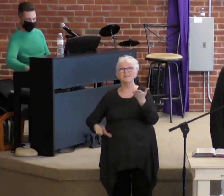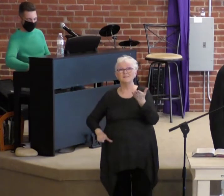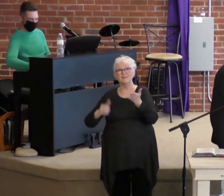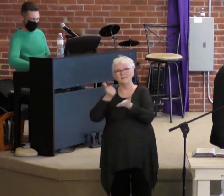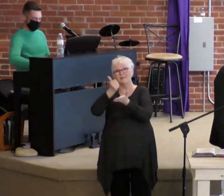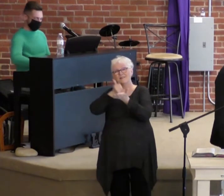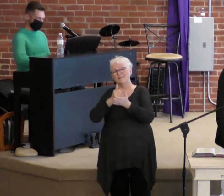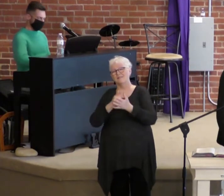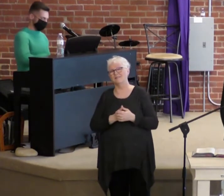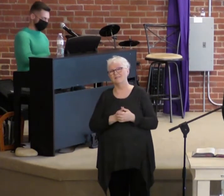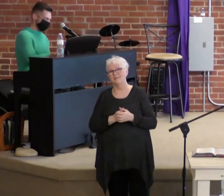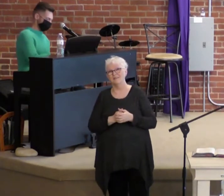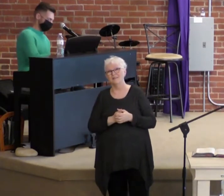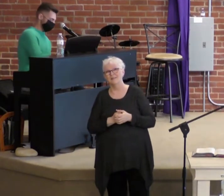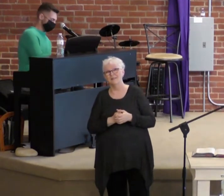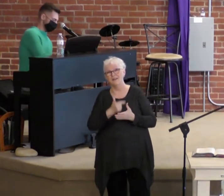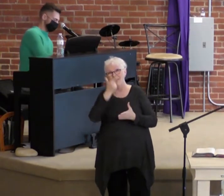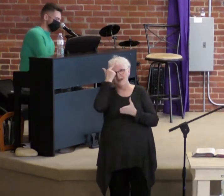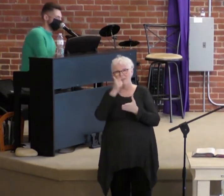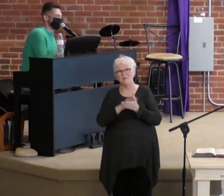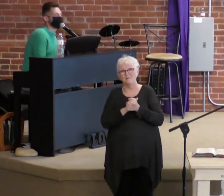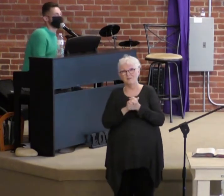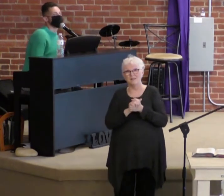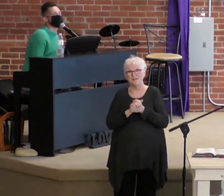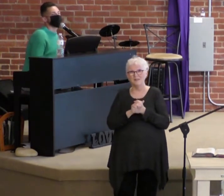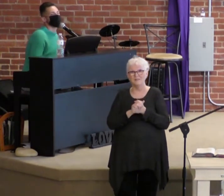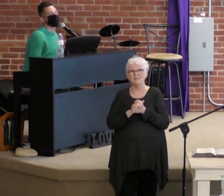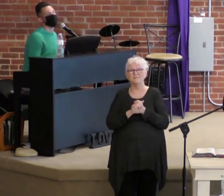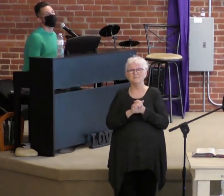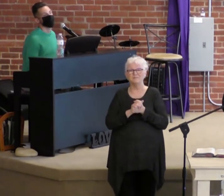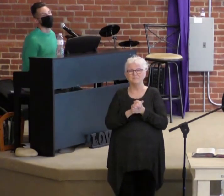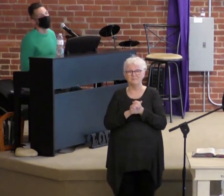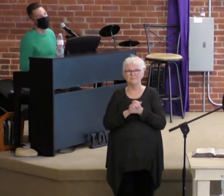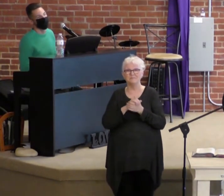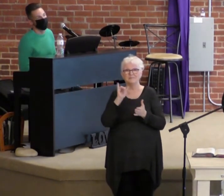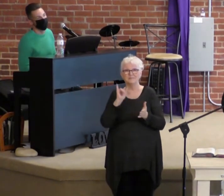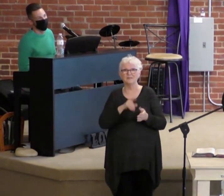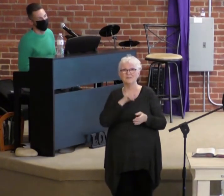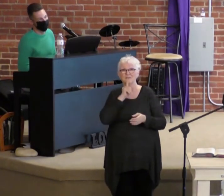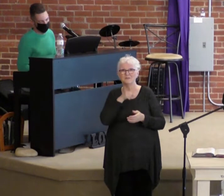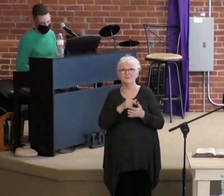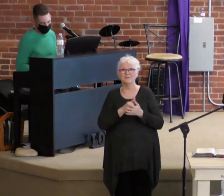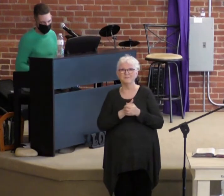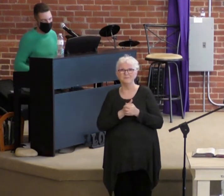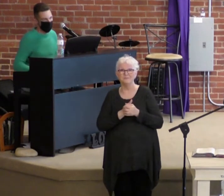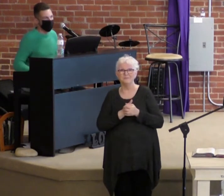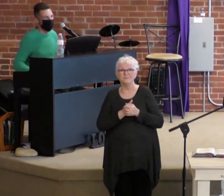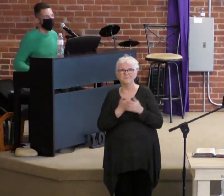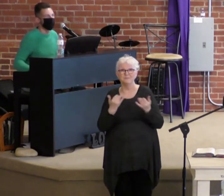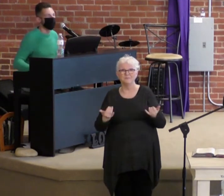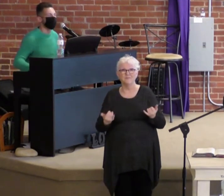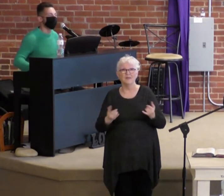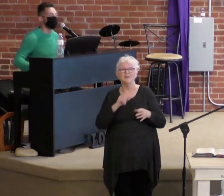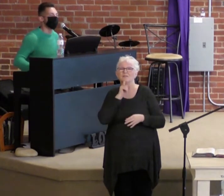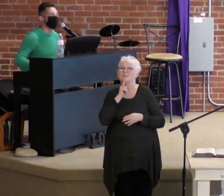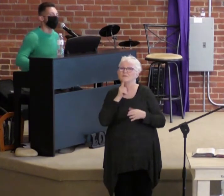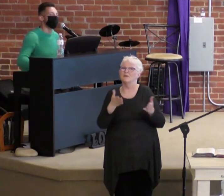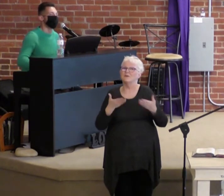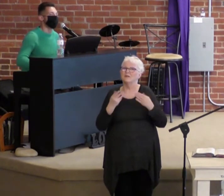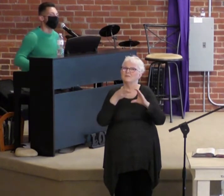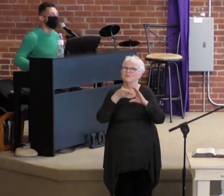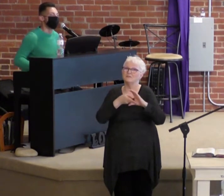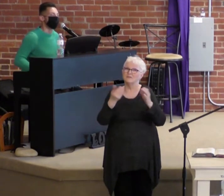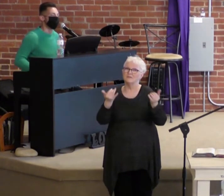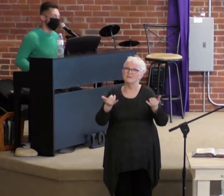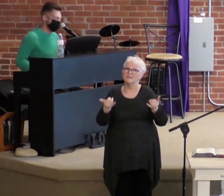Praise. All right. I believe we mean that today, don't you? I'm so, so glad that you've joined us today for